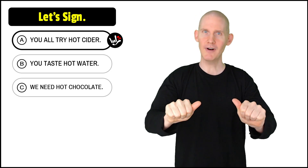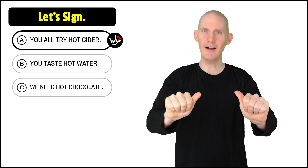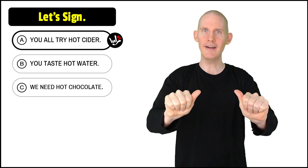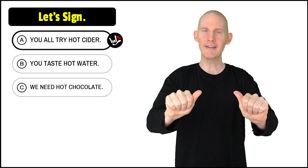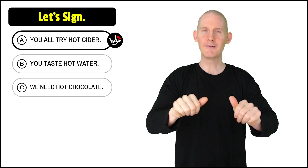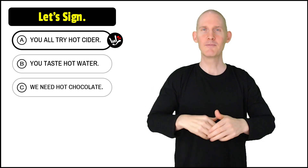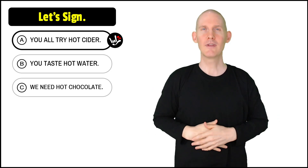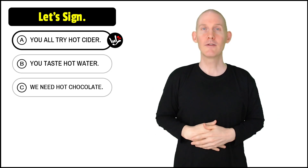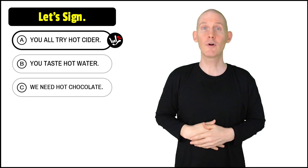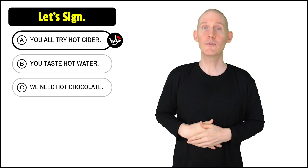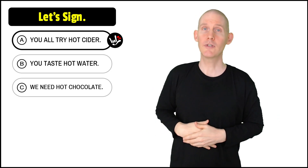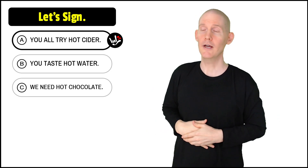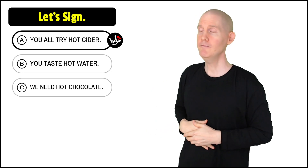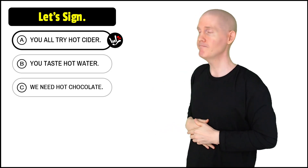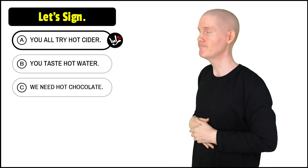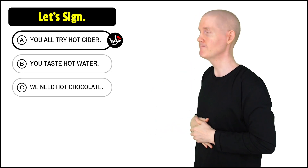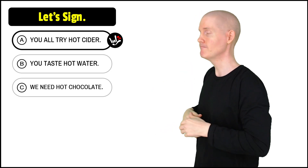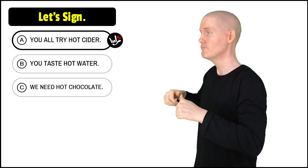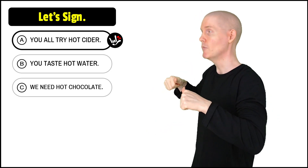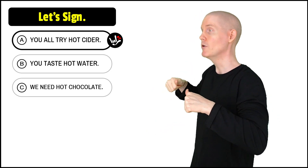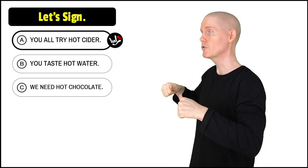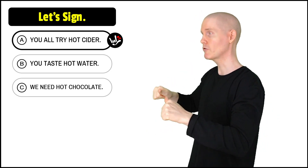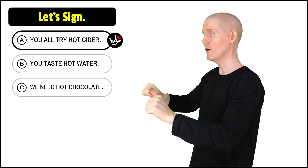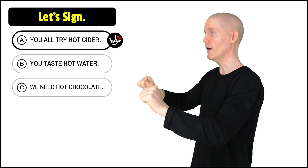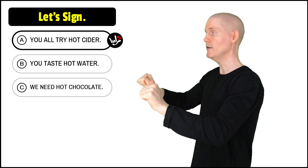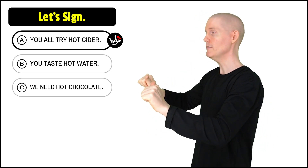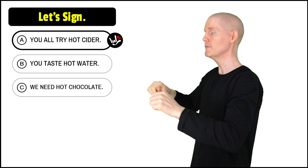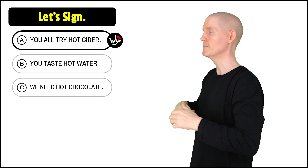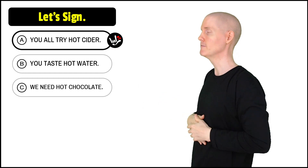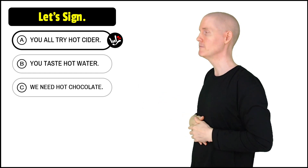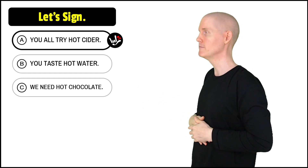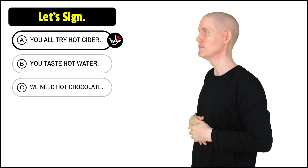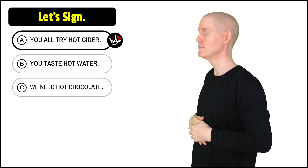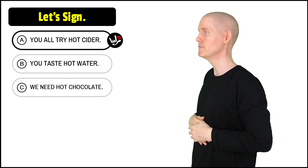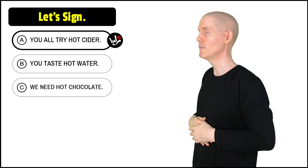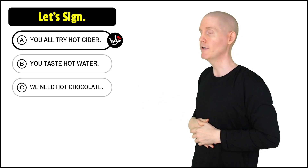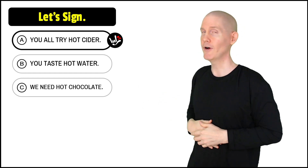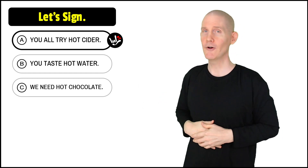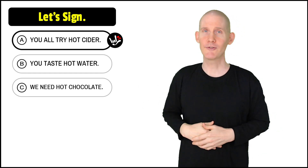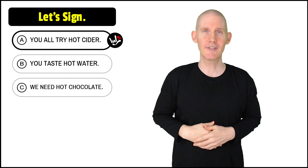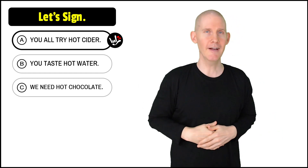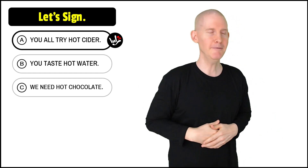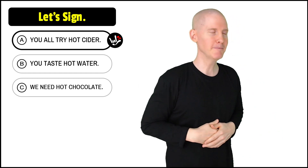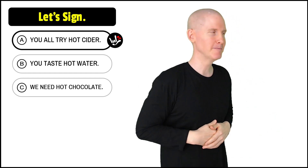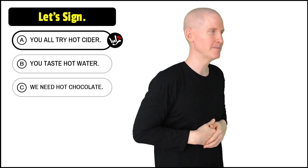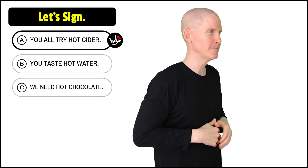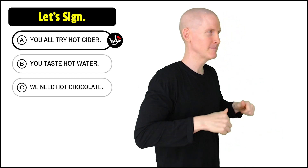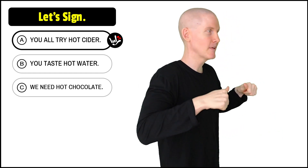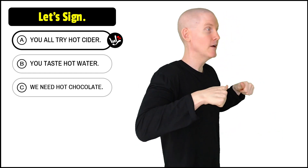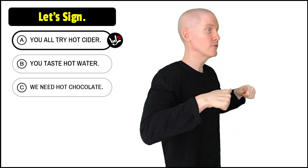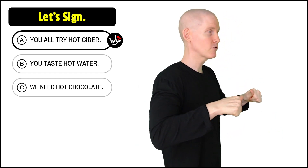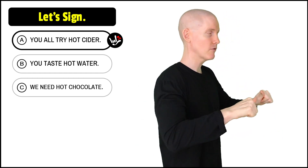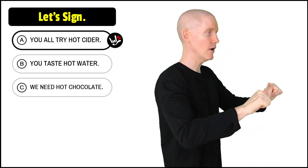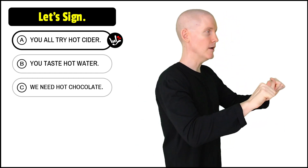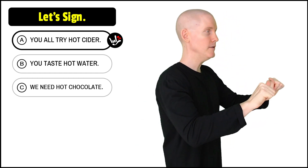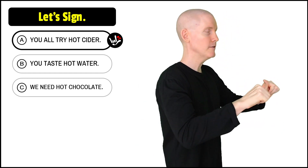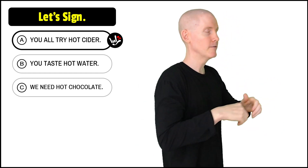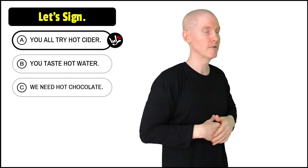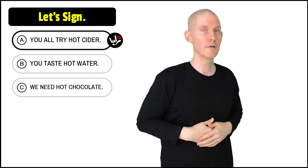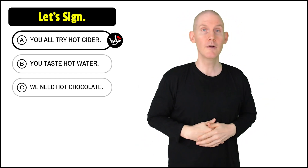Try. From the side. Try. Other side. Try. From